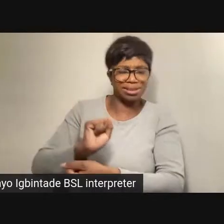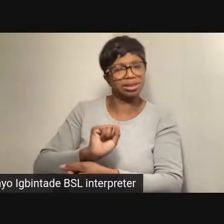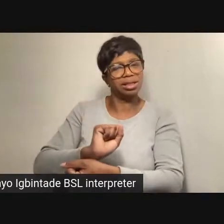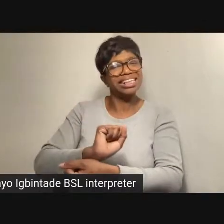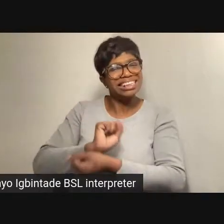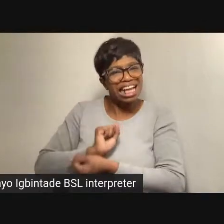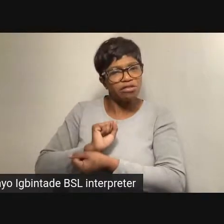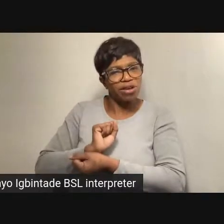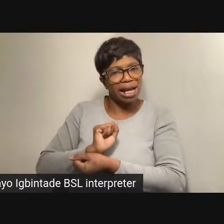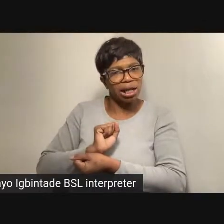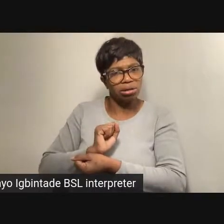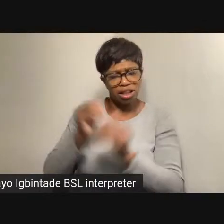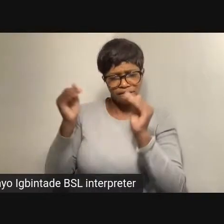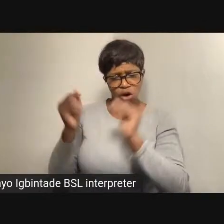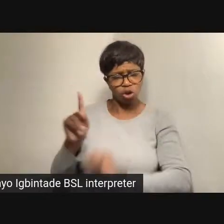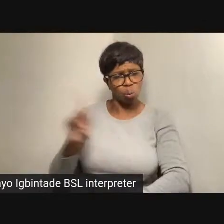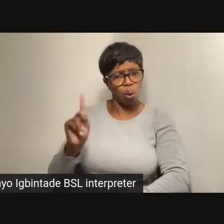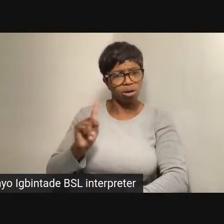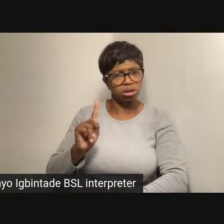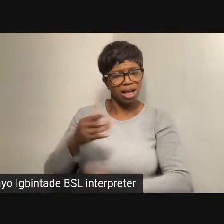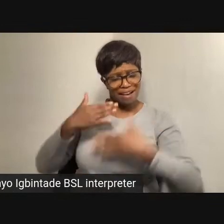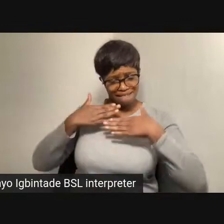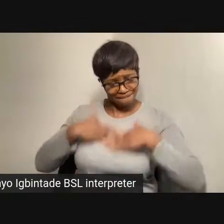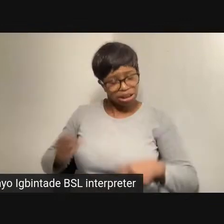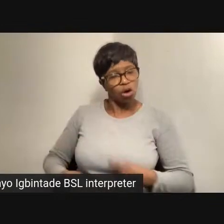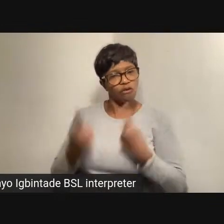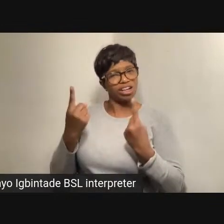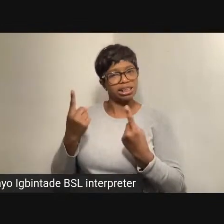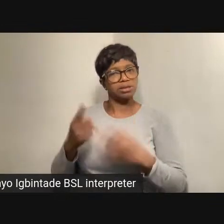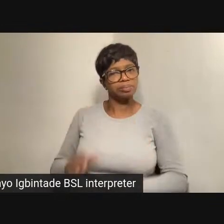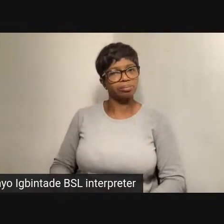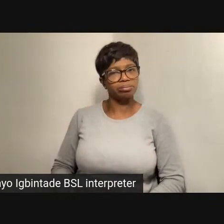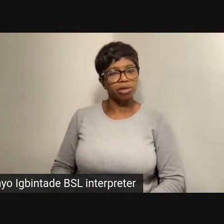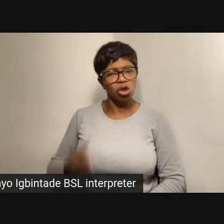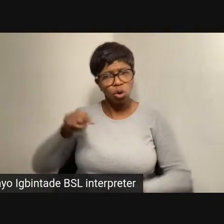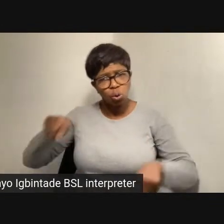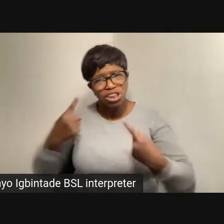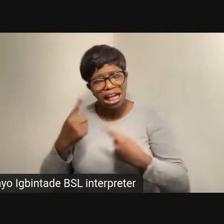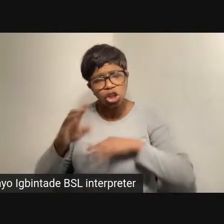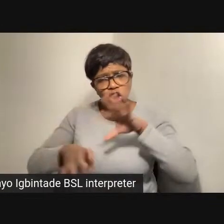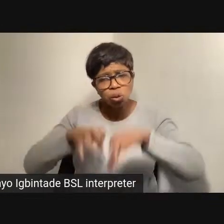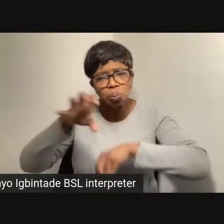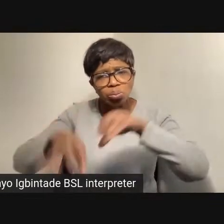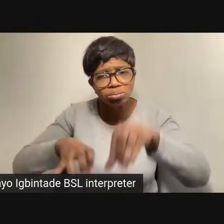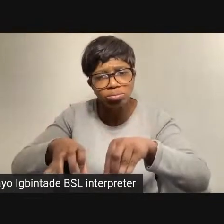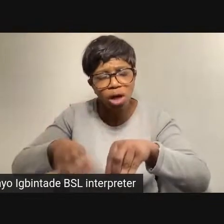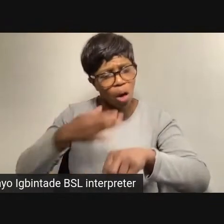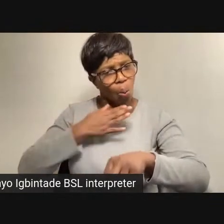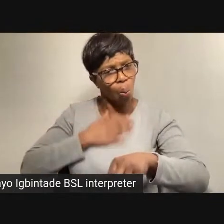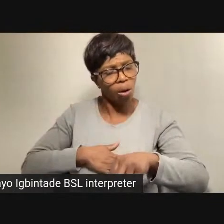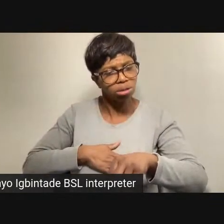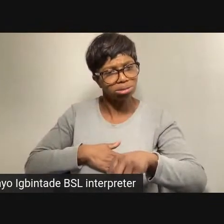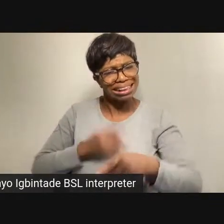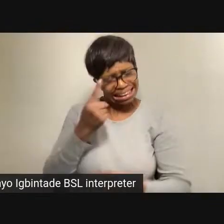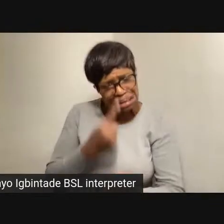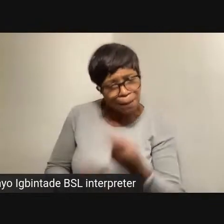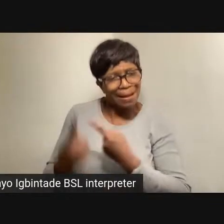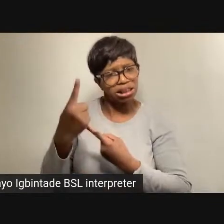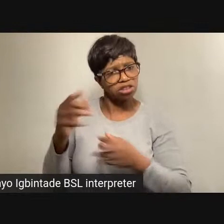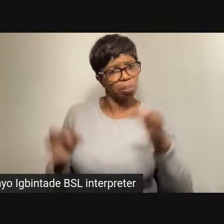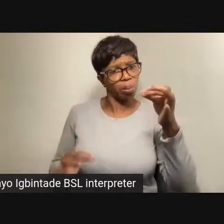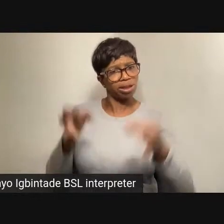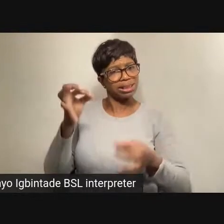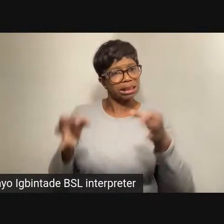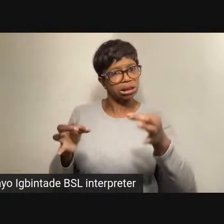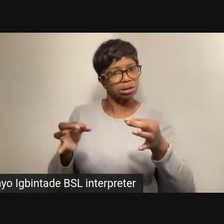on physical freedom. Those who challenged colonialism were looking for political independence. For